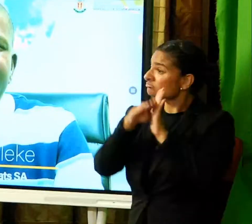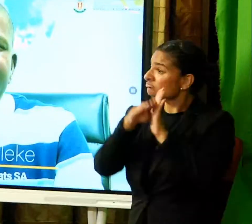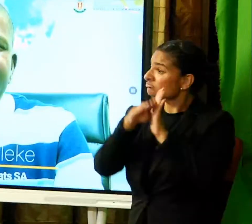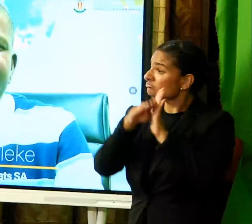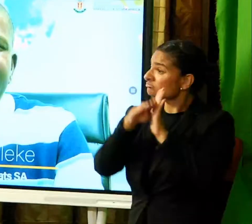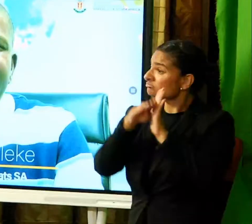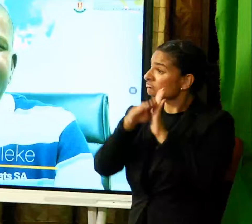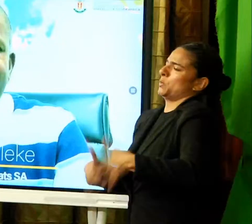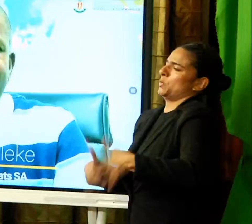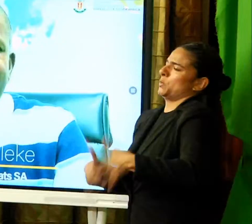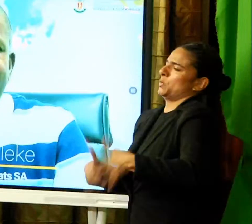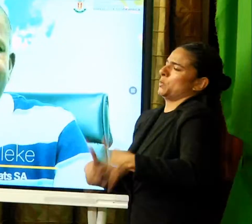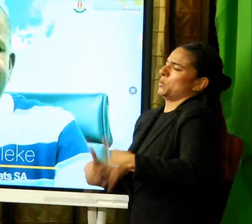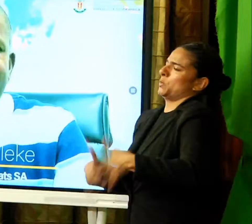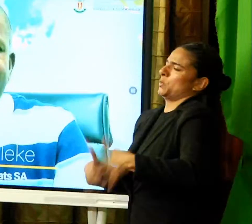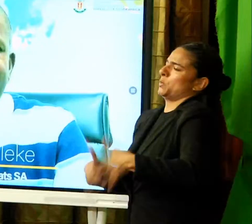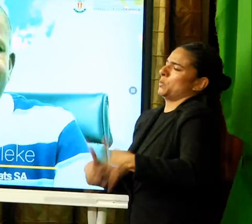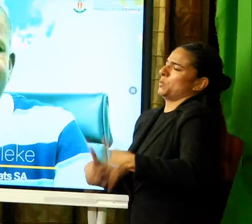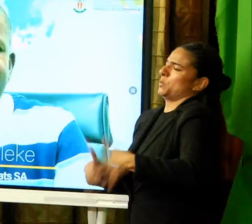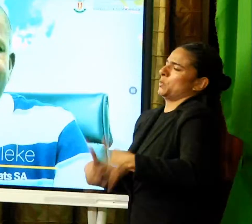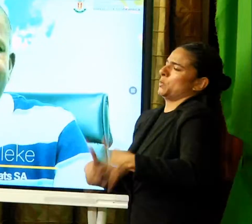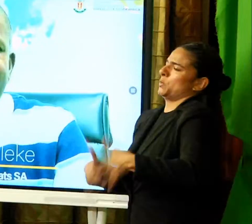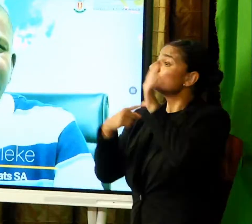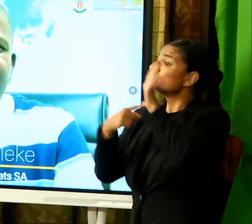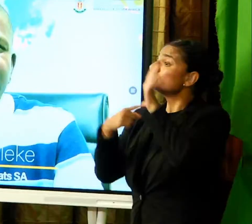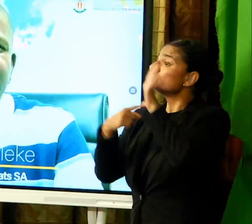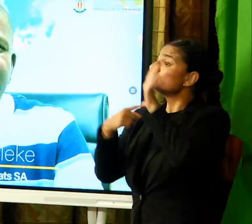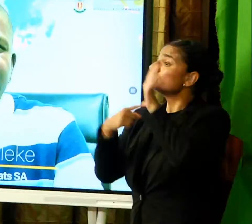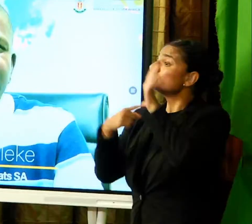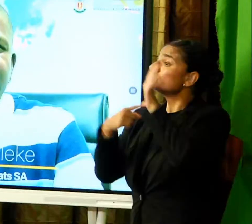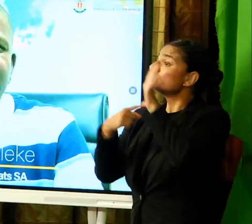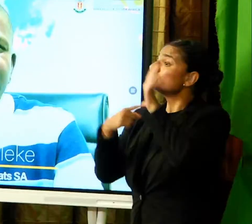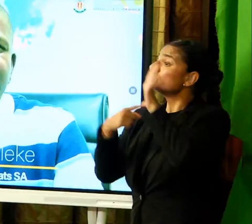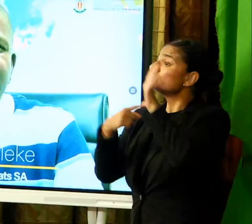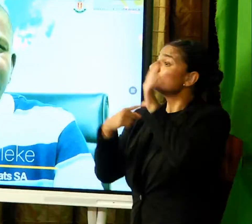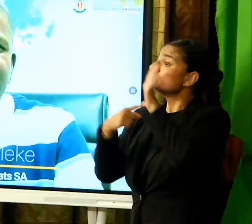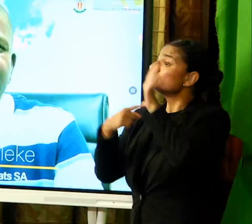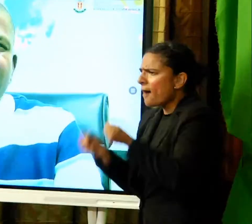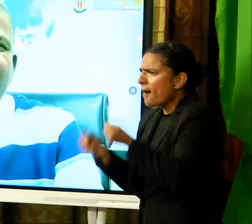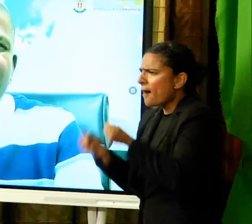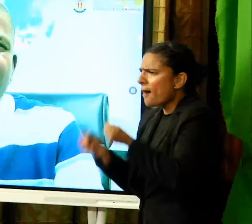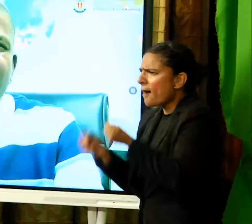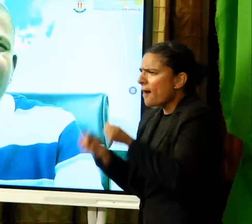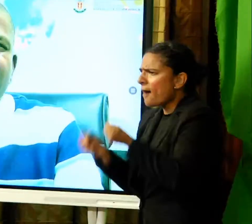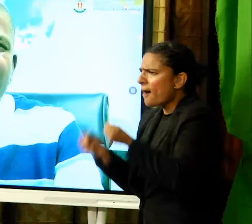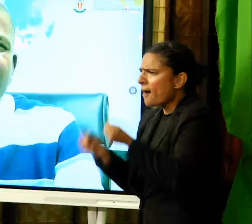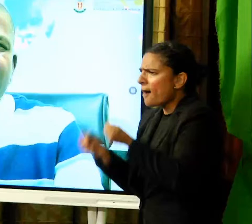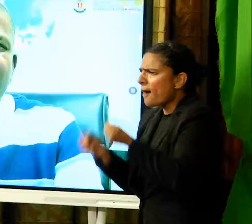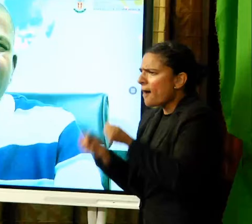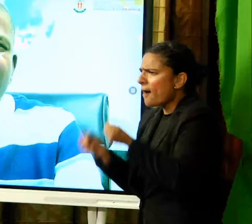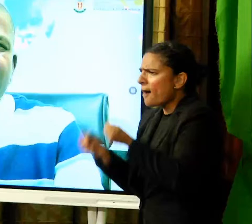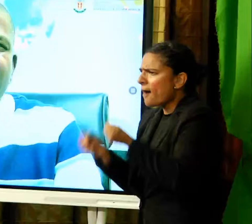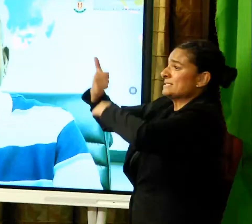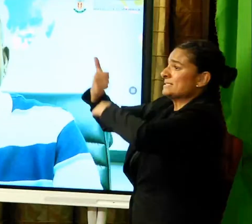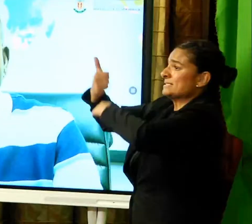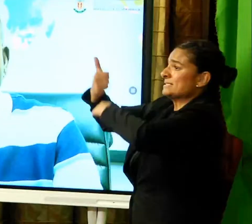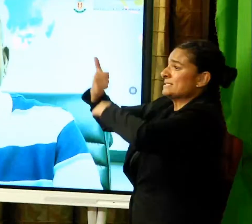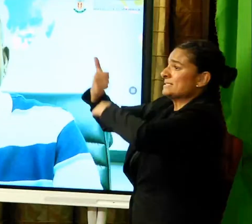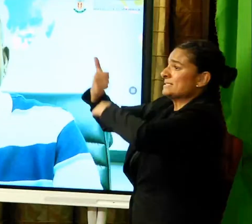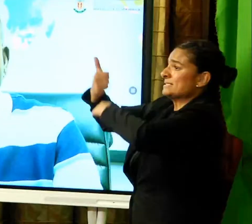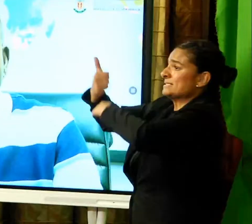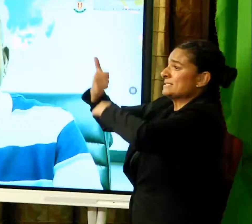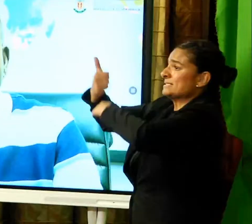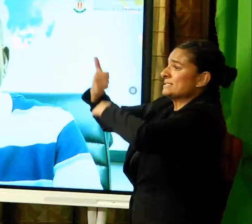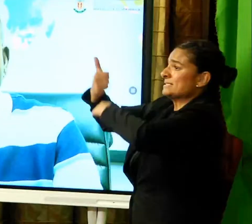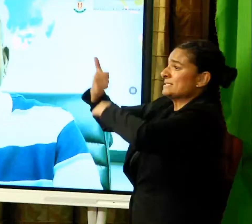users. Here I'm talking about our stakeholders in the three spheres of government in the form of